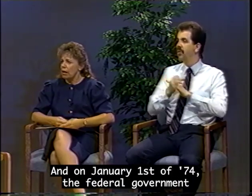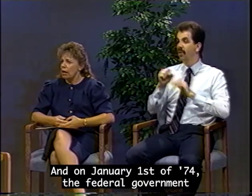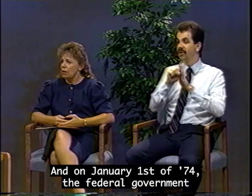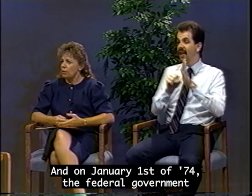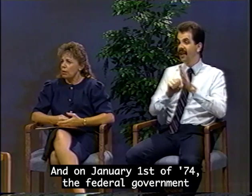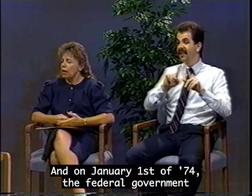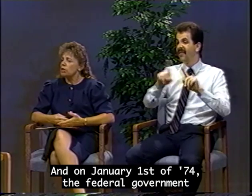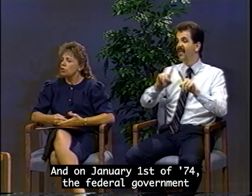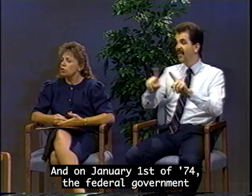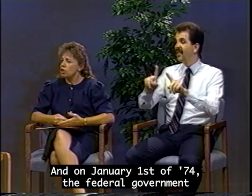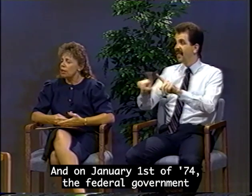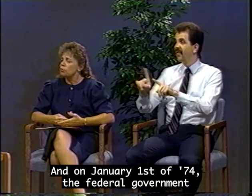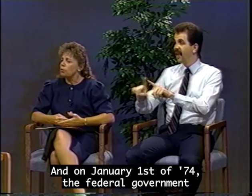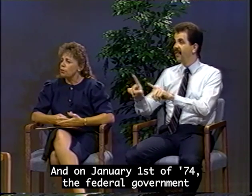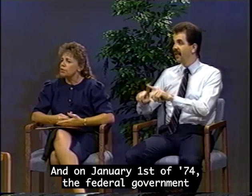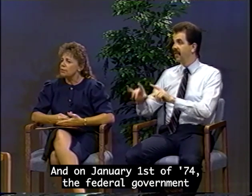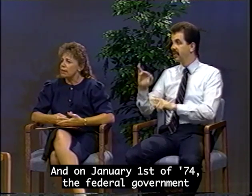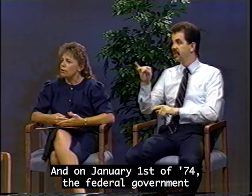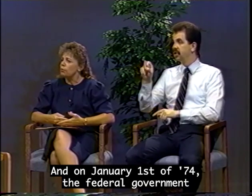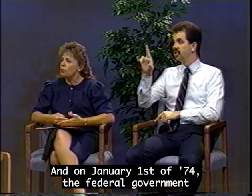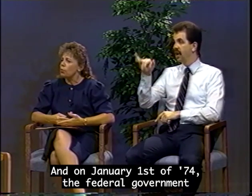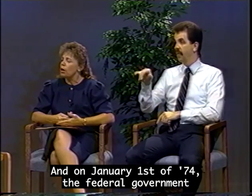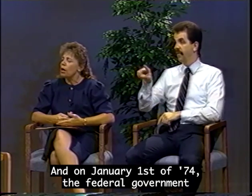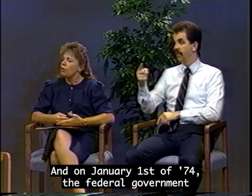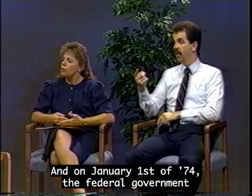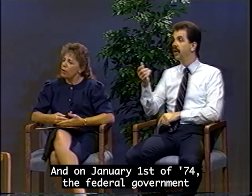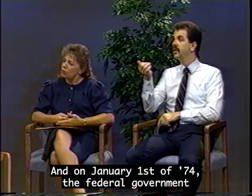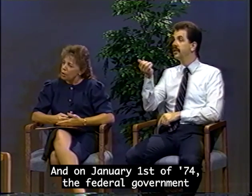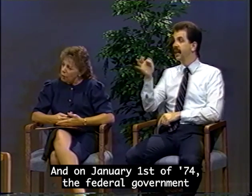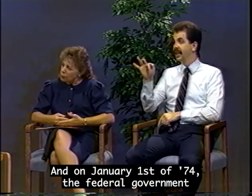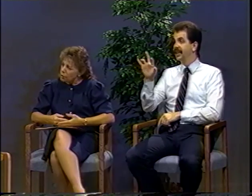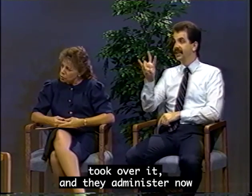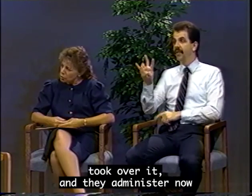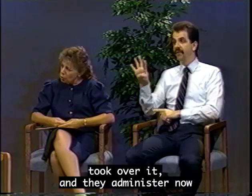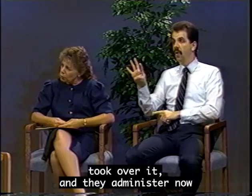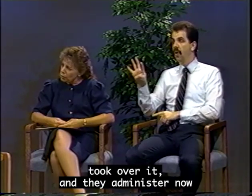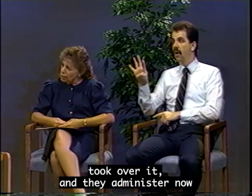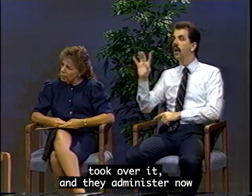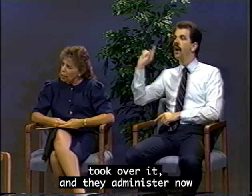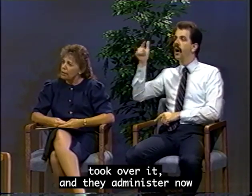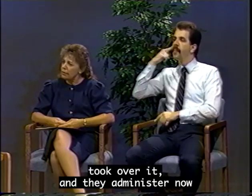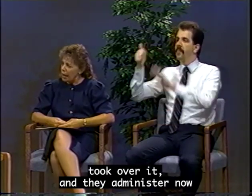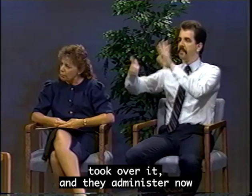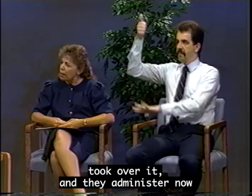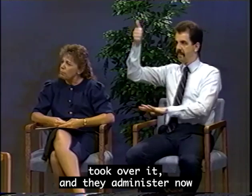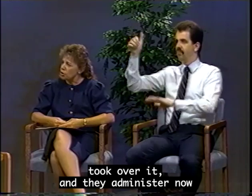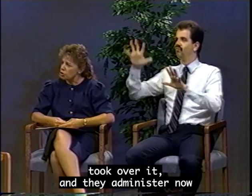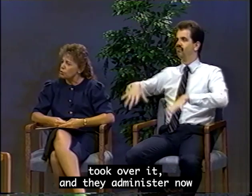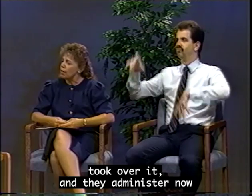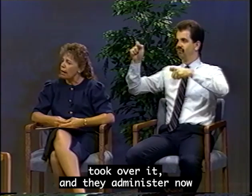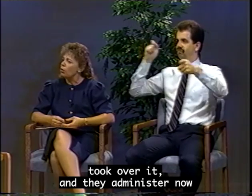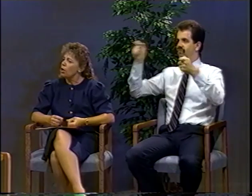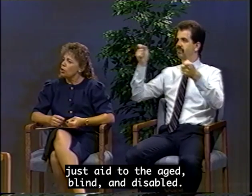state. And in January 1st of 74, the federal government took over it, and they administer now